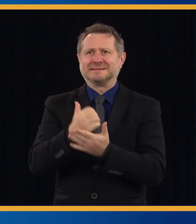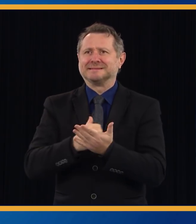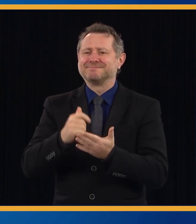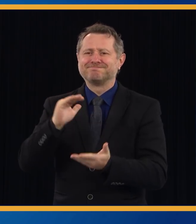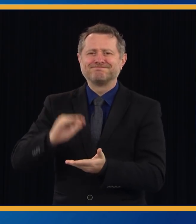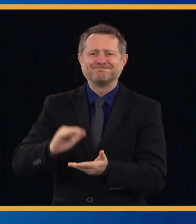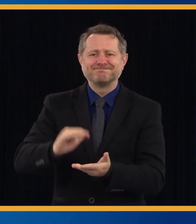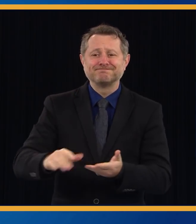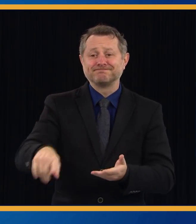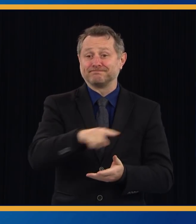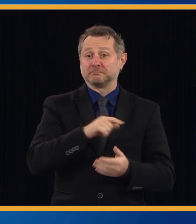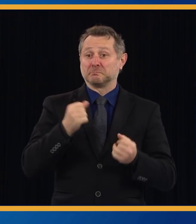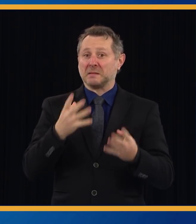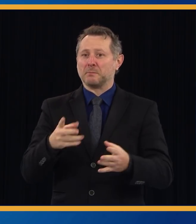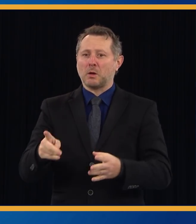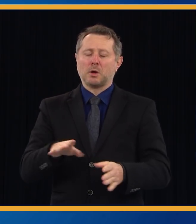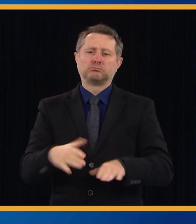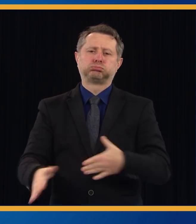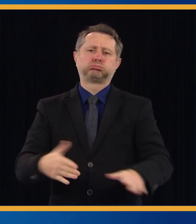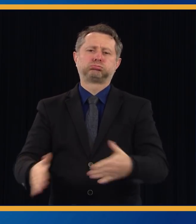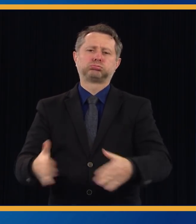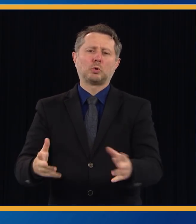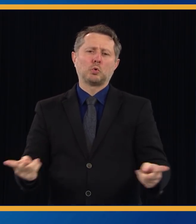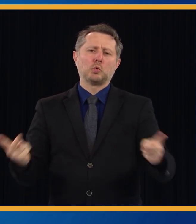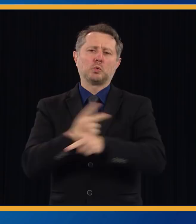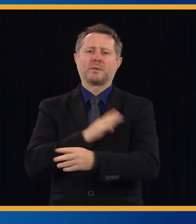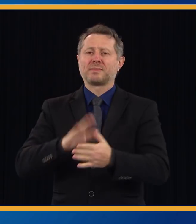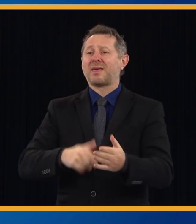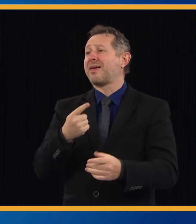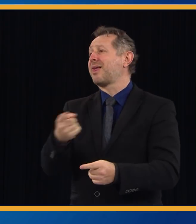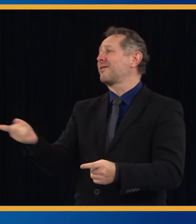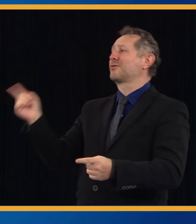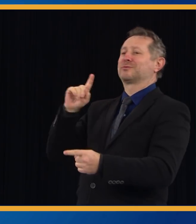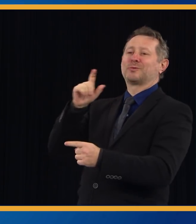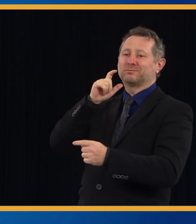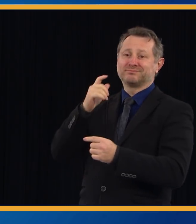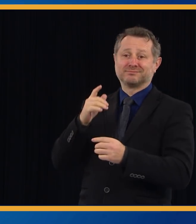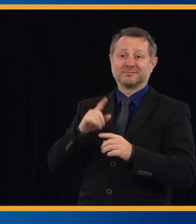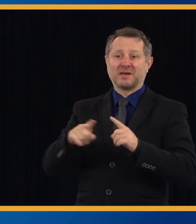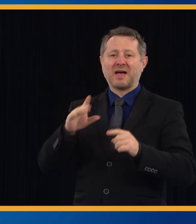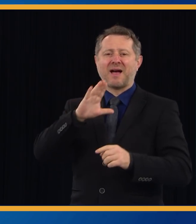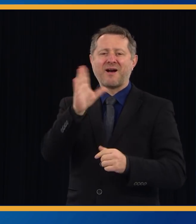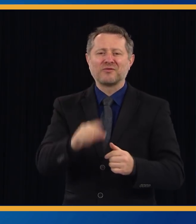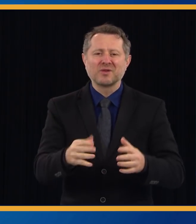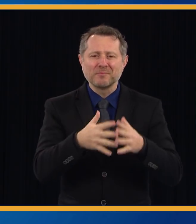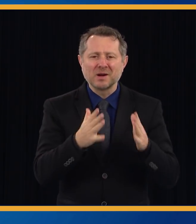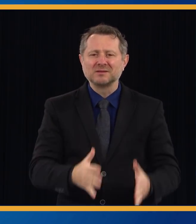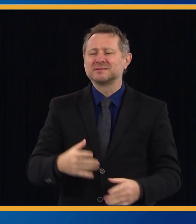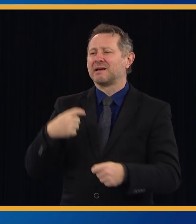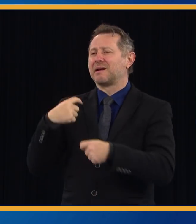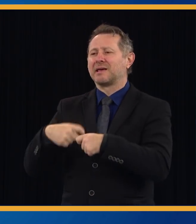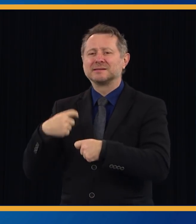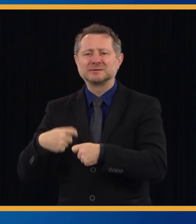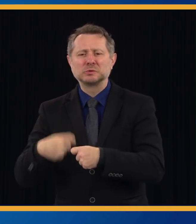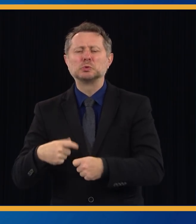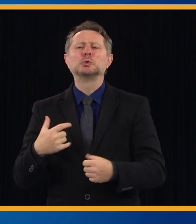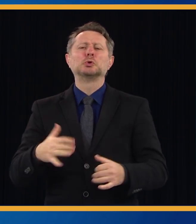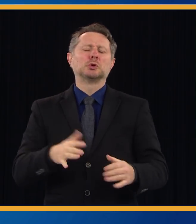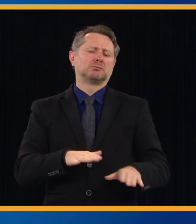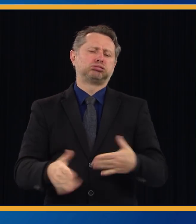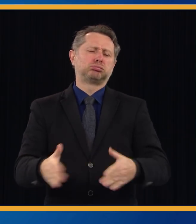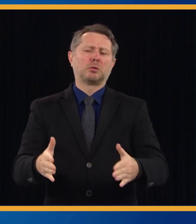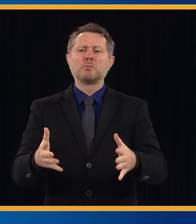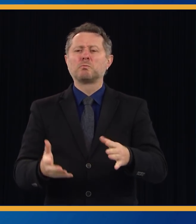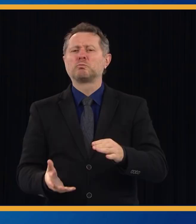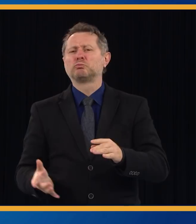this disease than anyone else. We talk about the racial disparity, African Americans and Latinos. We're increasing the testing. We're going to have